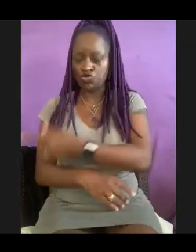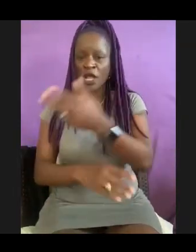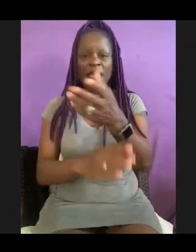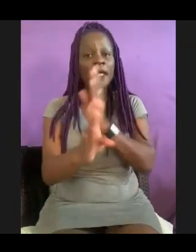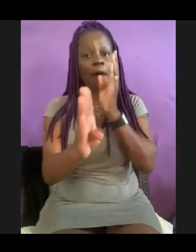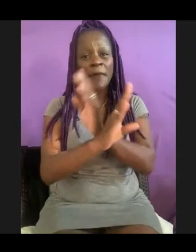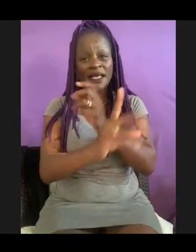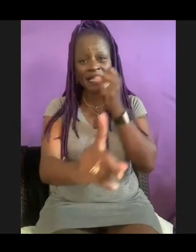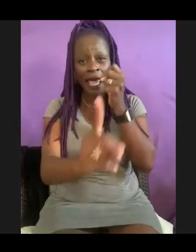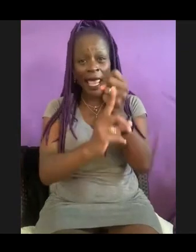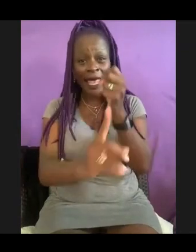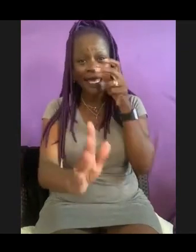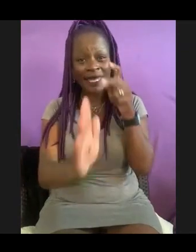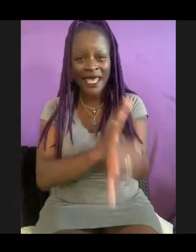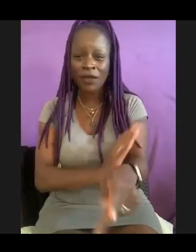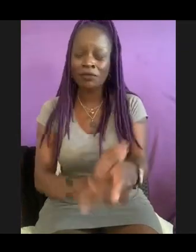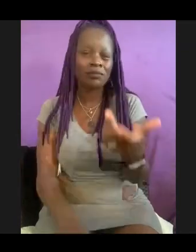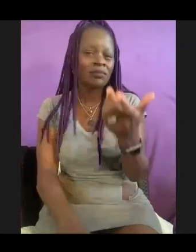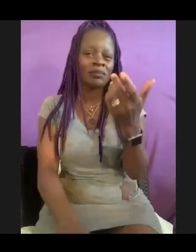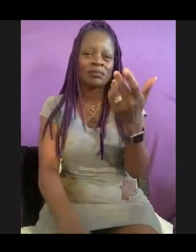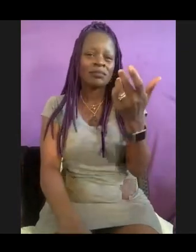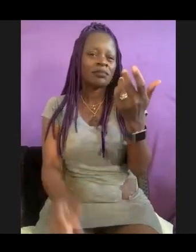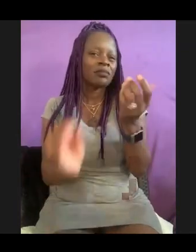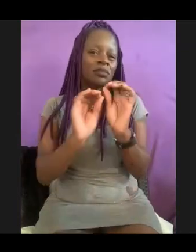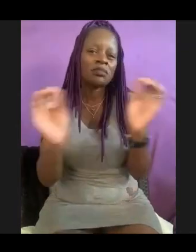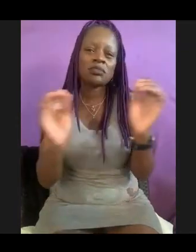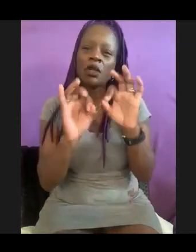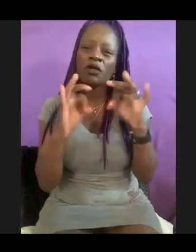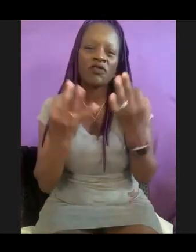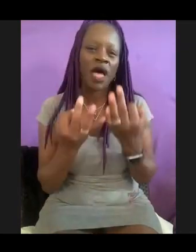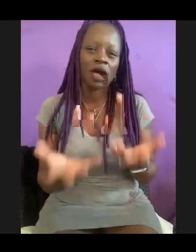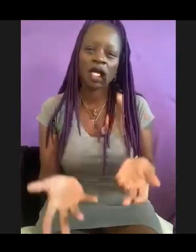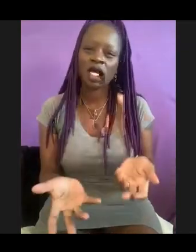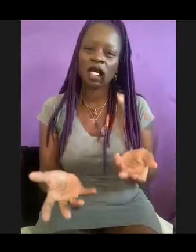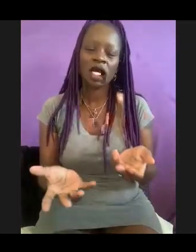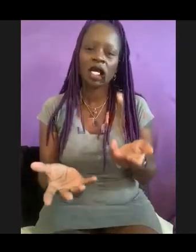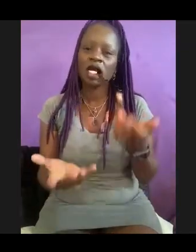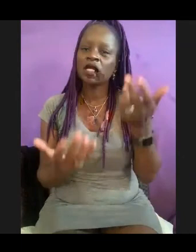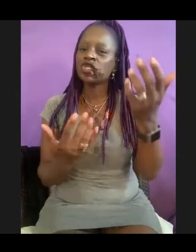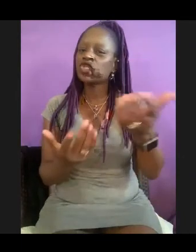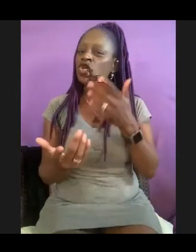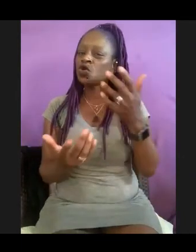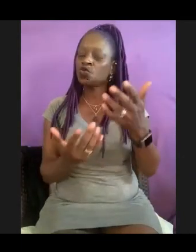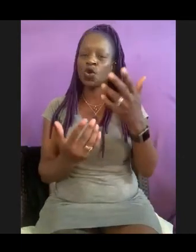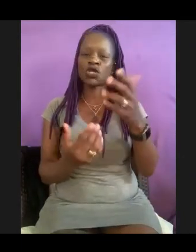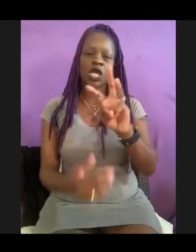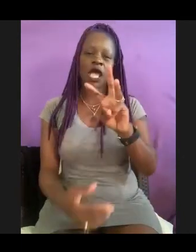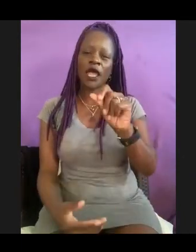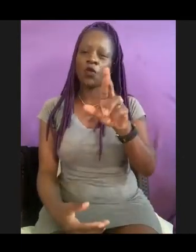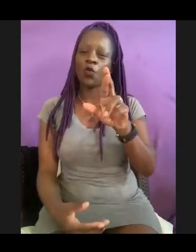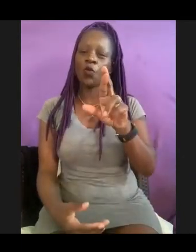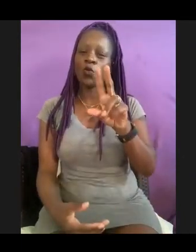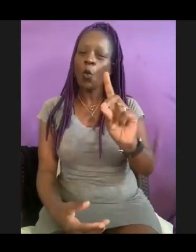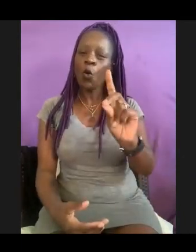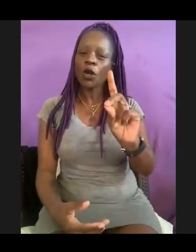Kathy did not have family in her life. She was a ward of the state. The provider